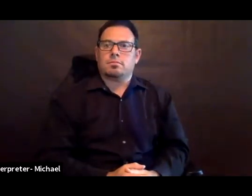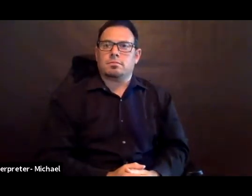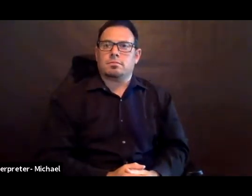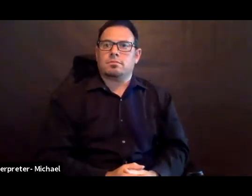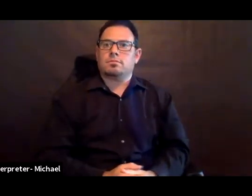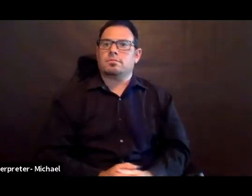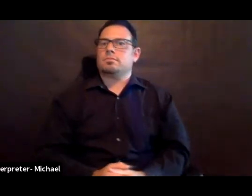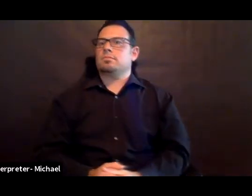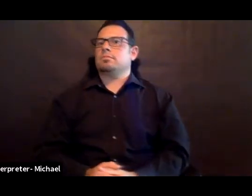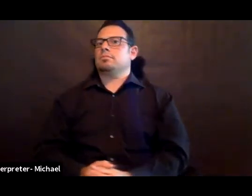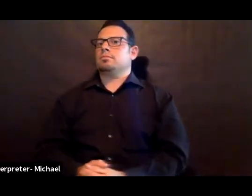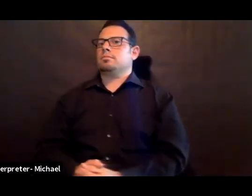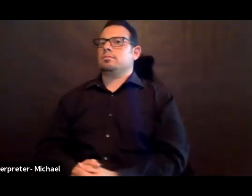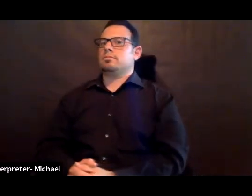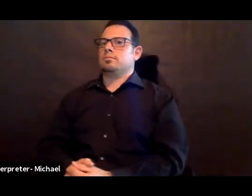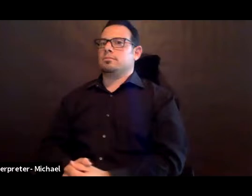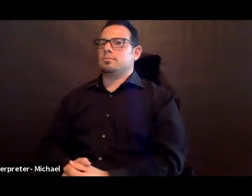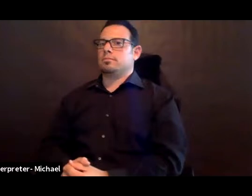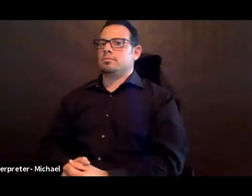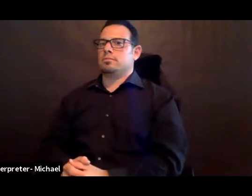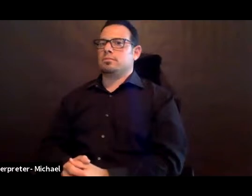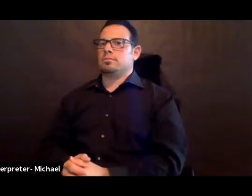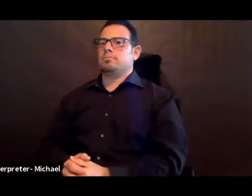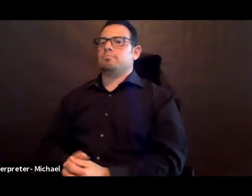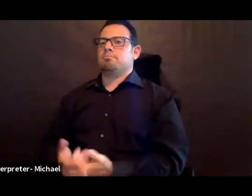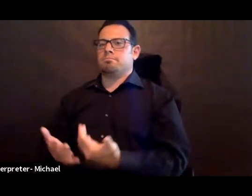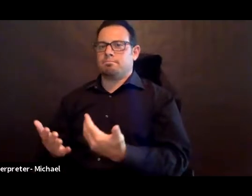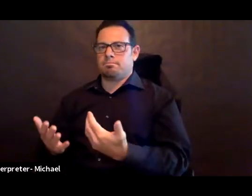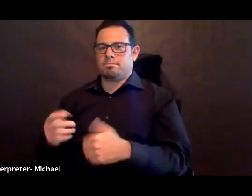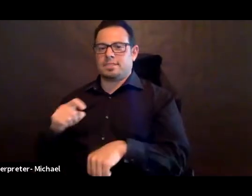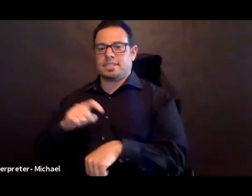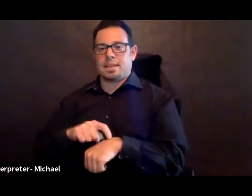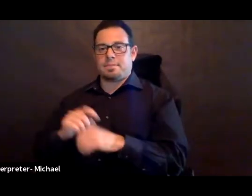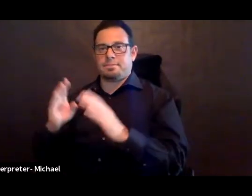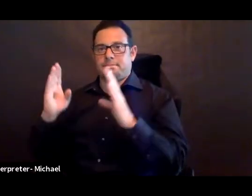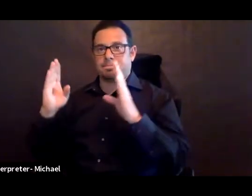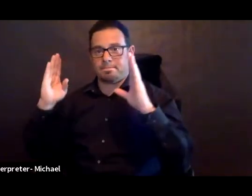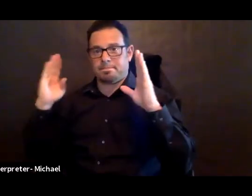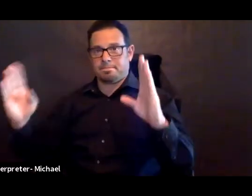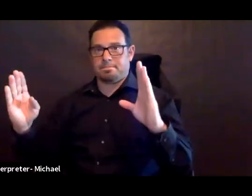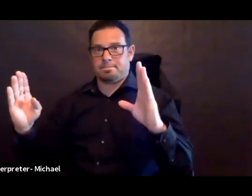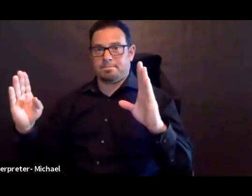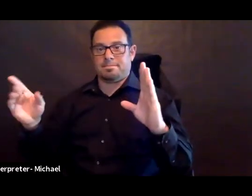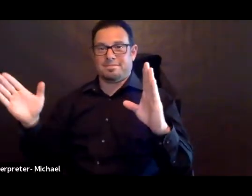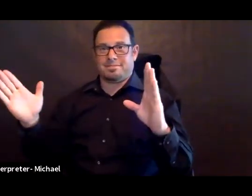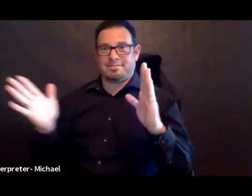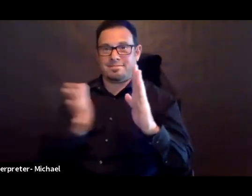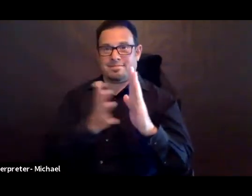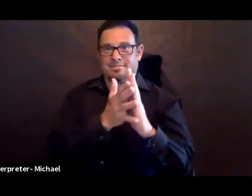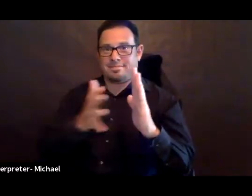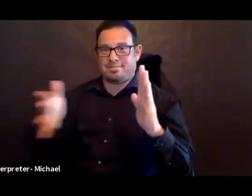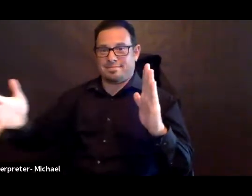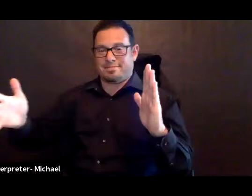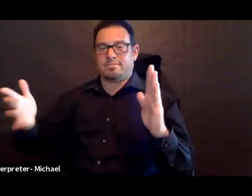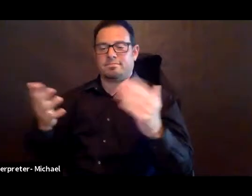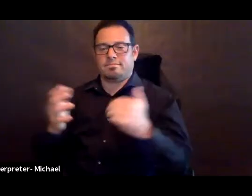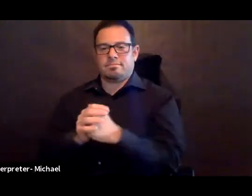age of hospitalizations and deaths in our cases has